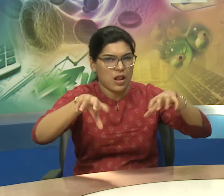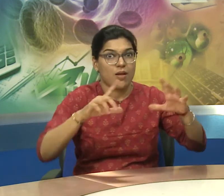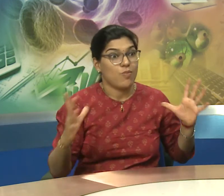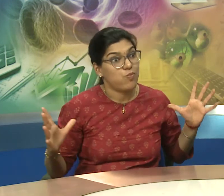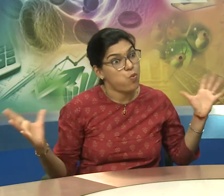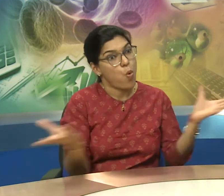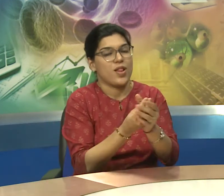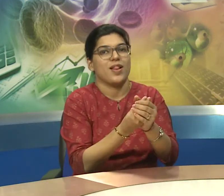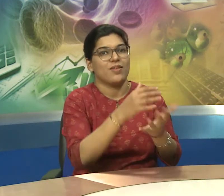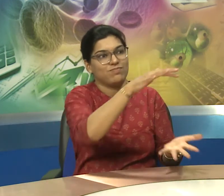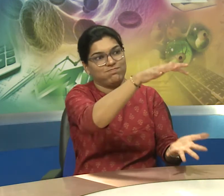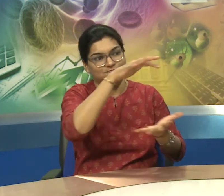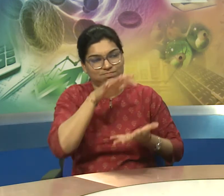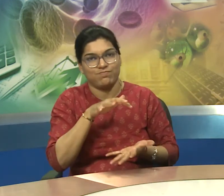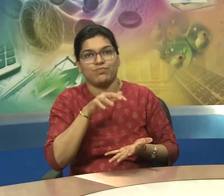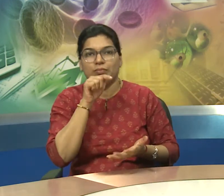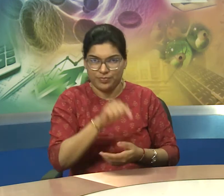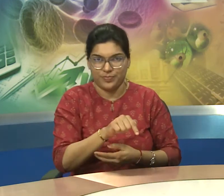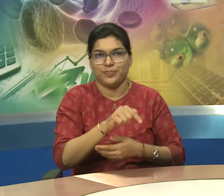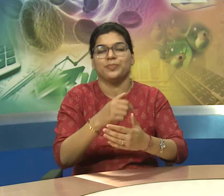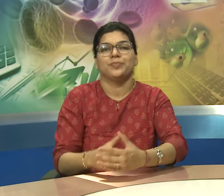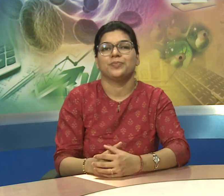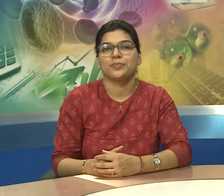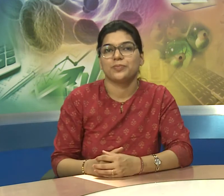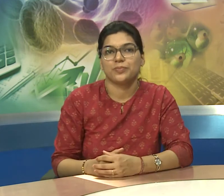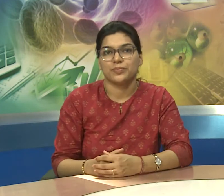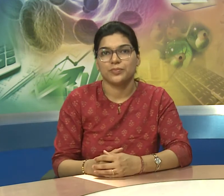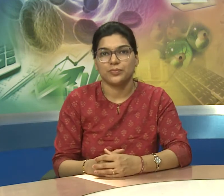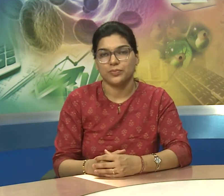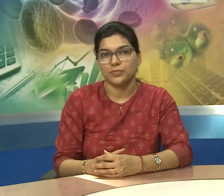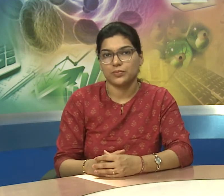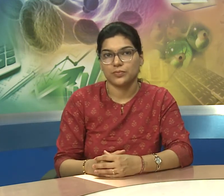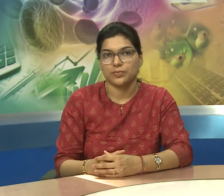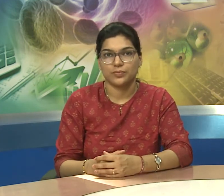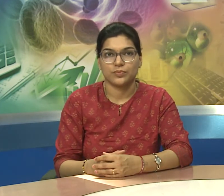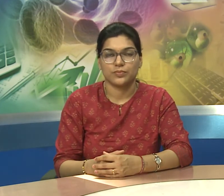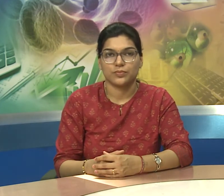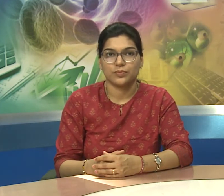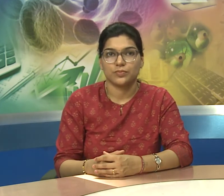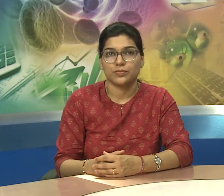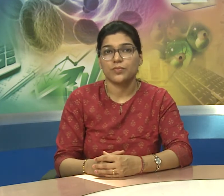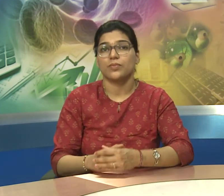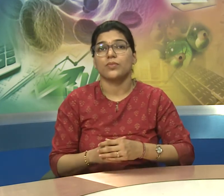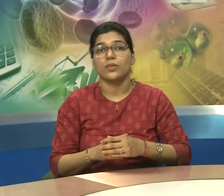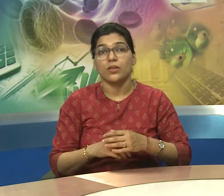collect goods from manufacturers or producer in large quantity.